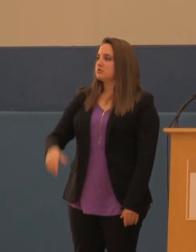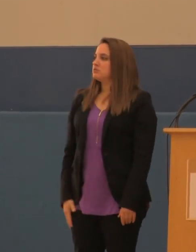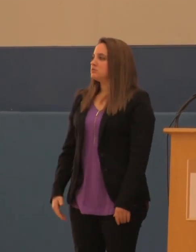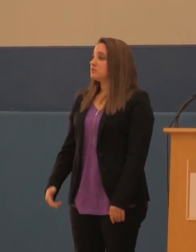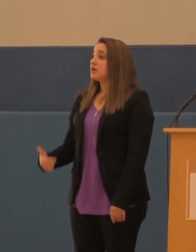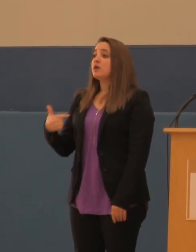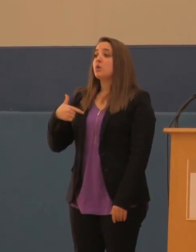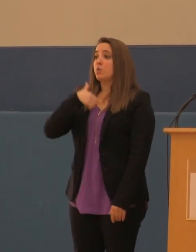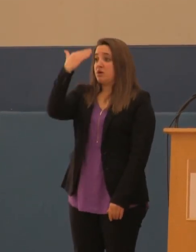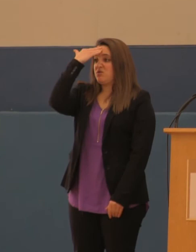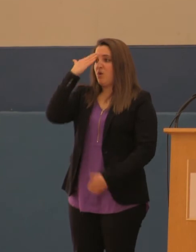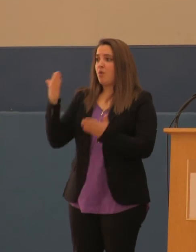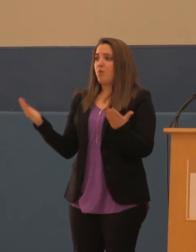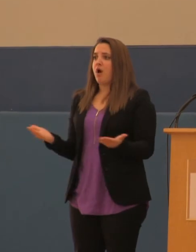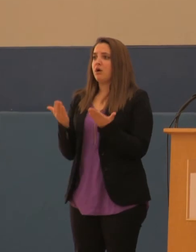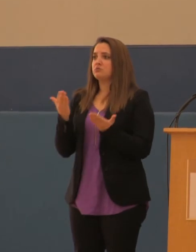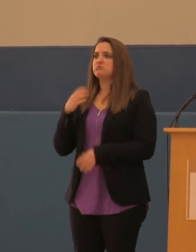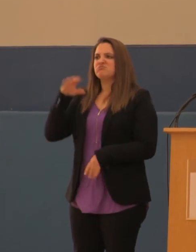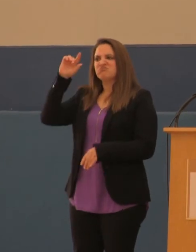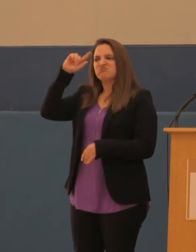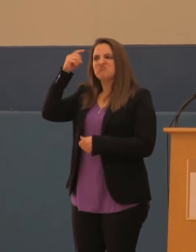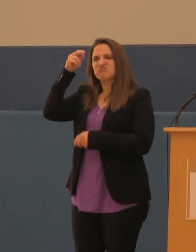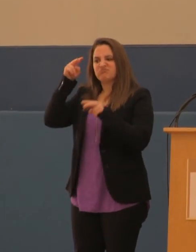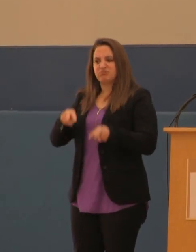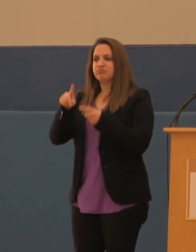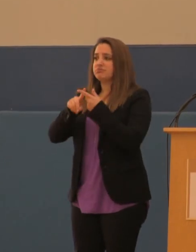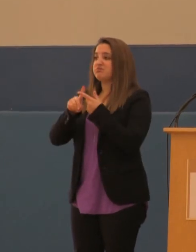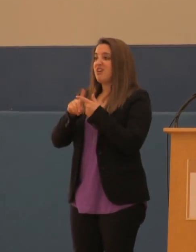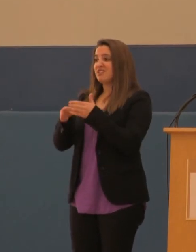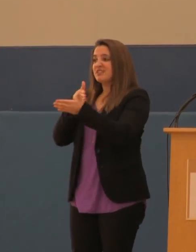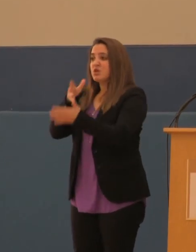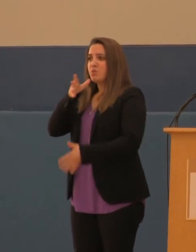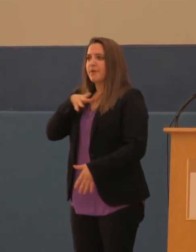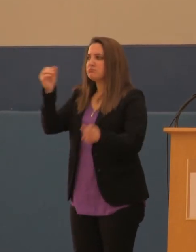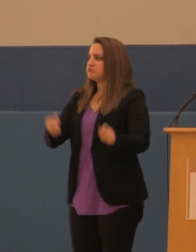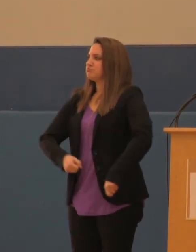sure. Patriarchy, misogyny, you got to go.